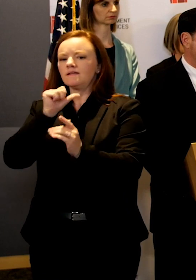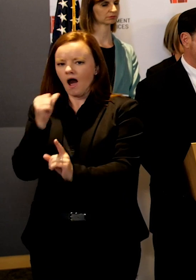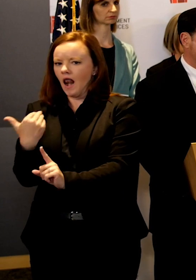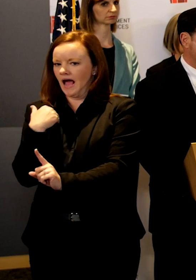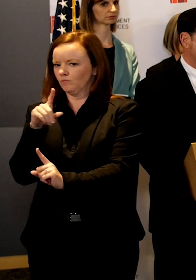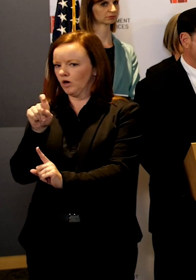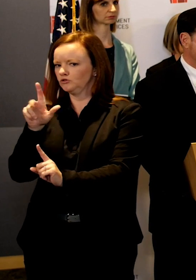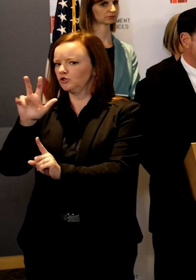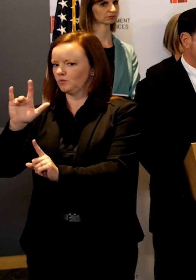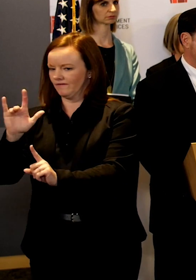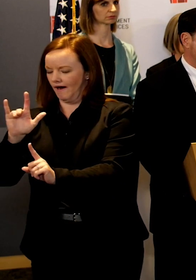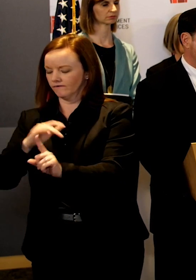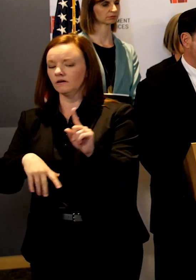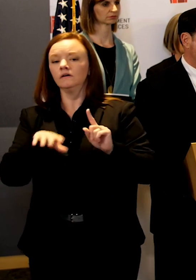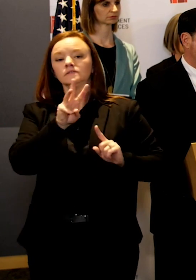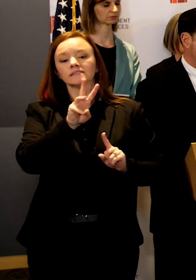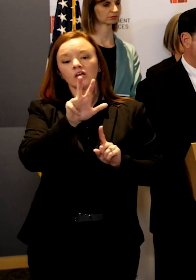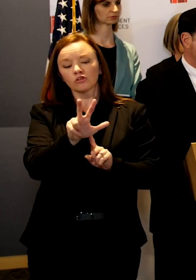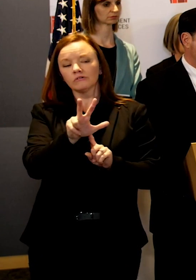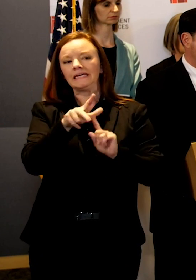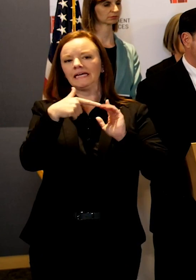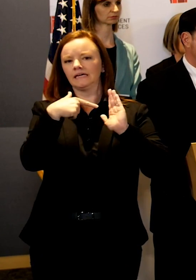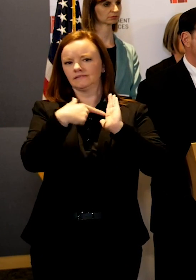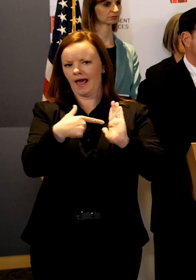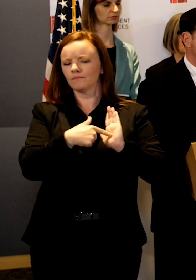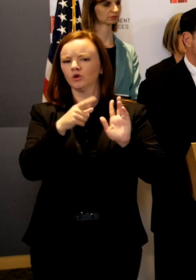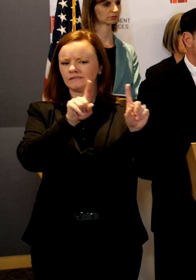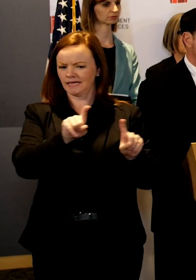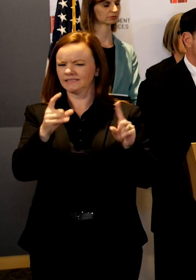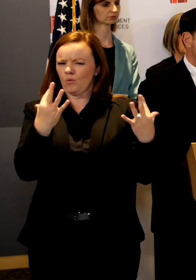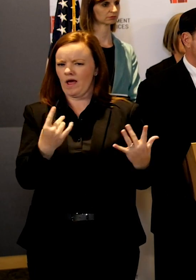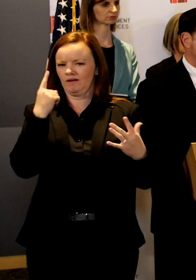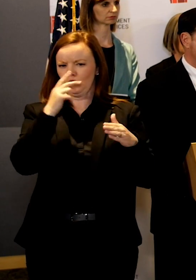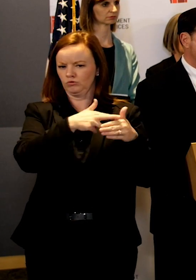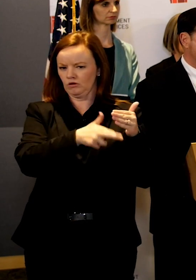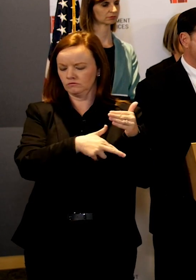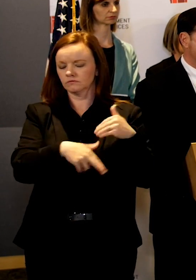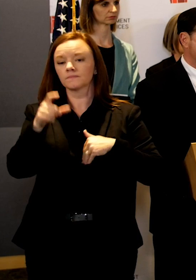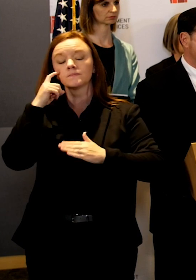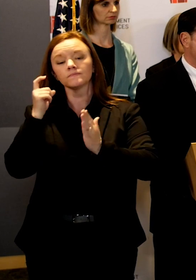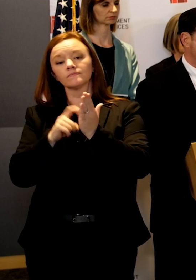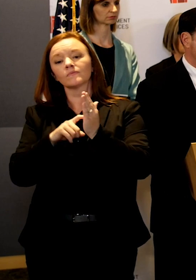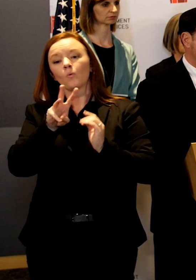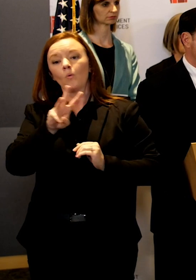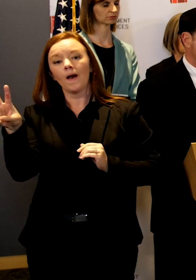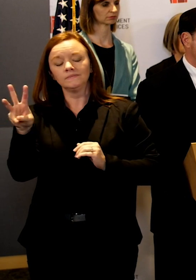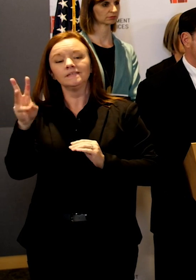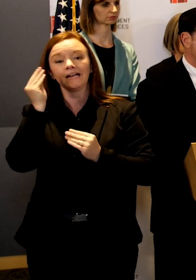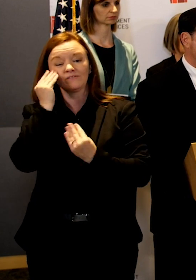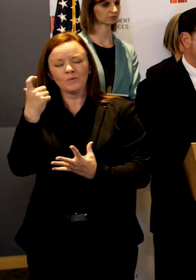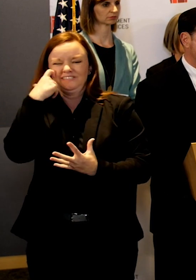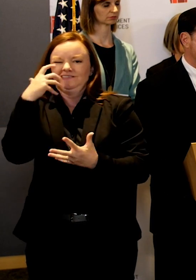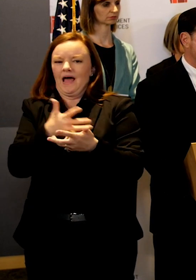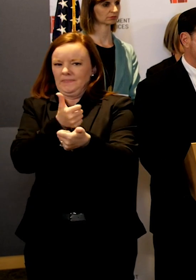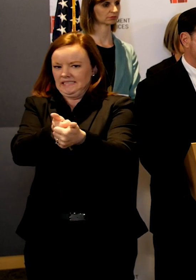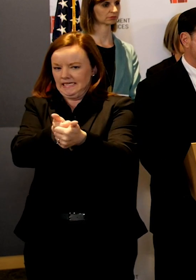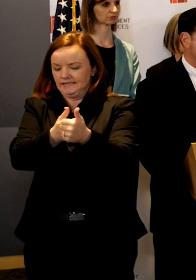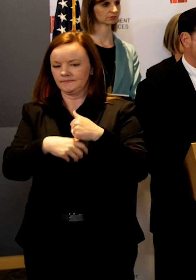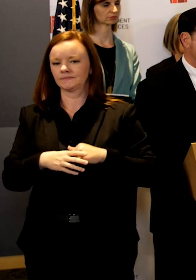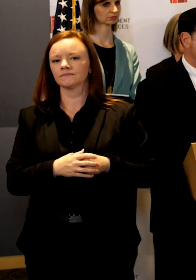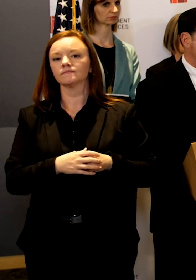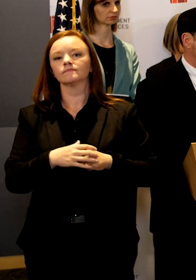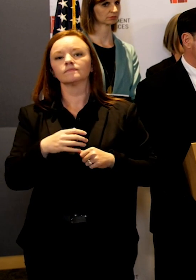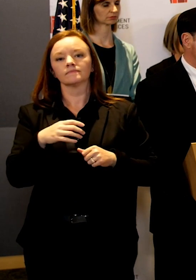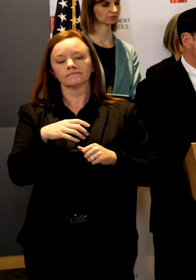pending. You may notice that the data on our website has recently been updated related to this. While positive